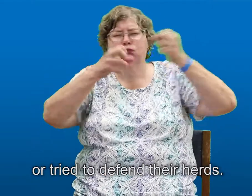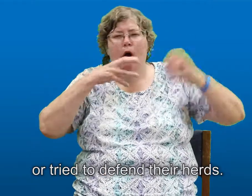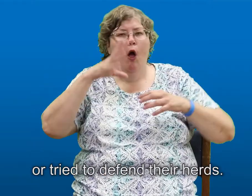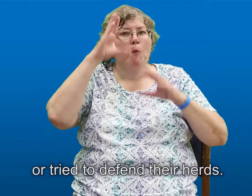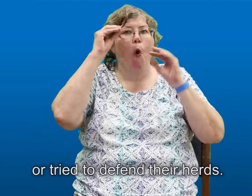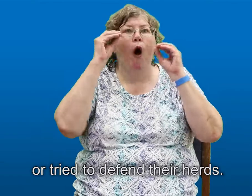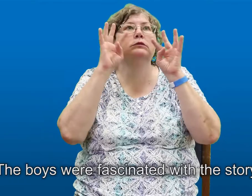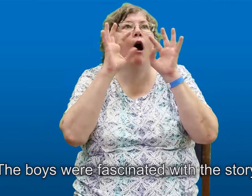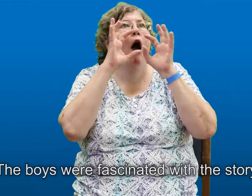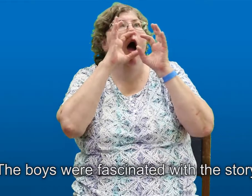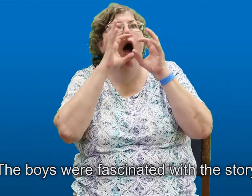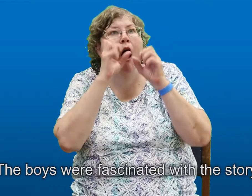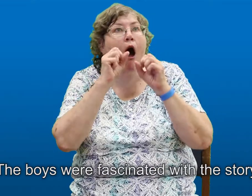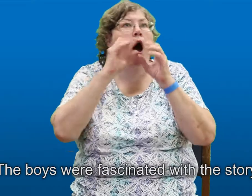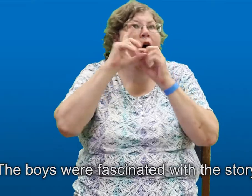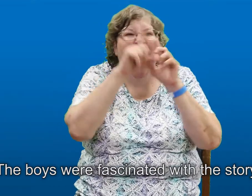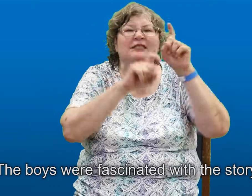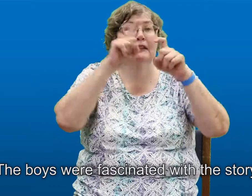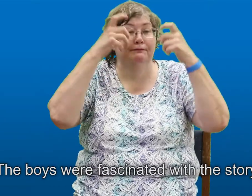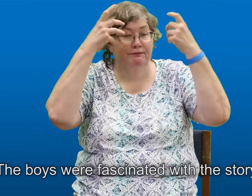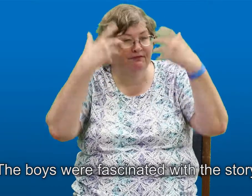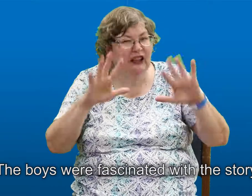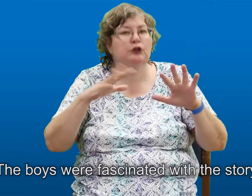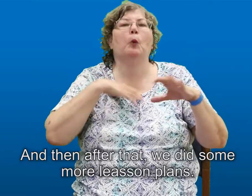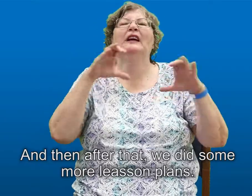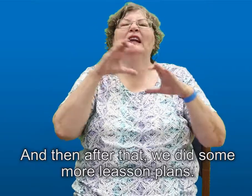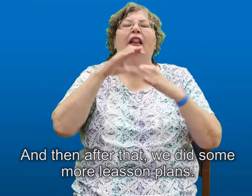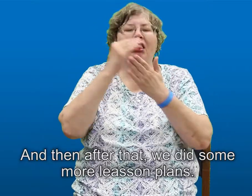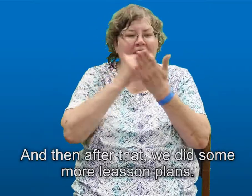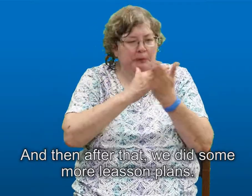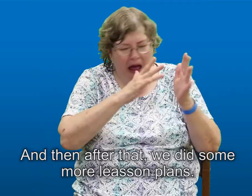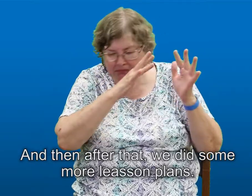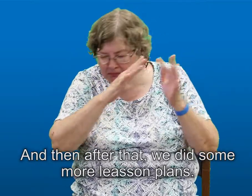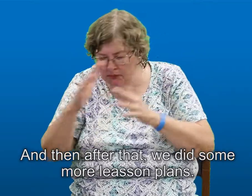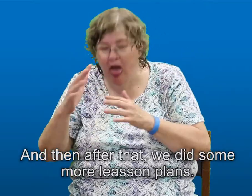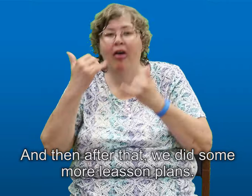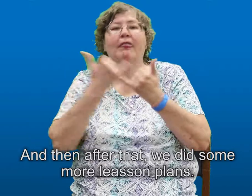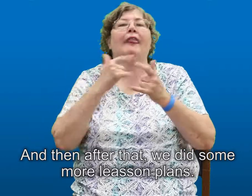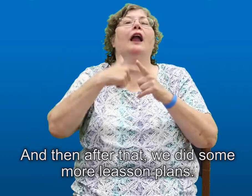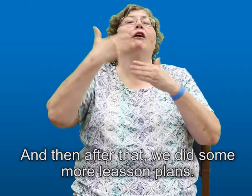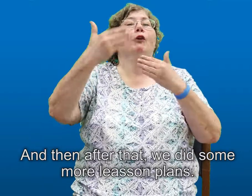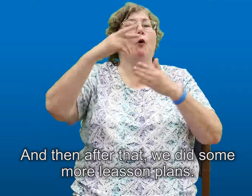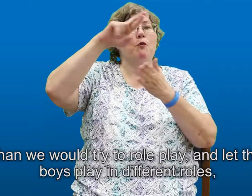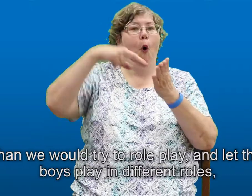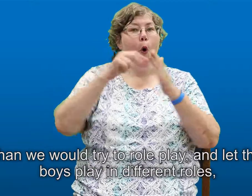their herds. The boys were fascinated with the story. And then after that, we some more lesson plans. And then